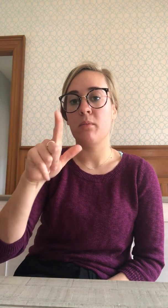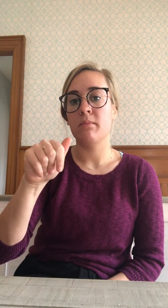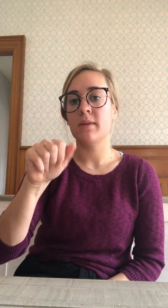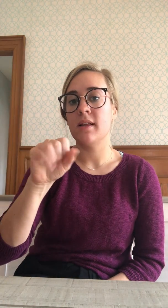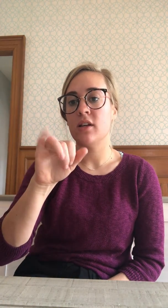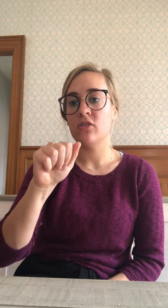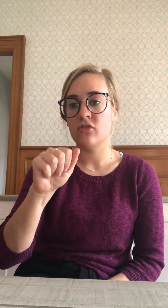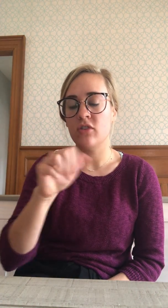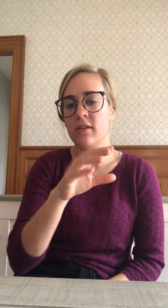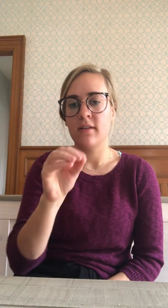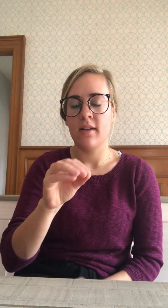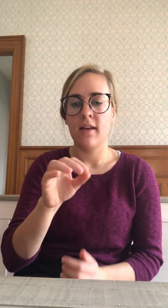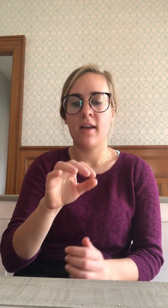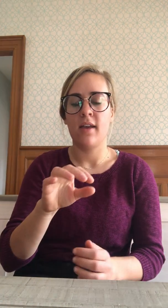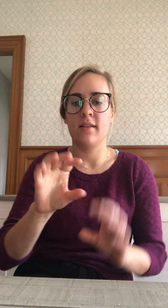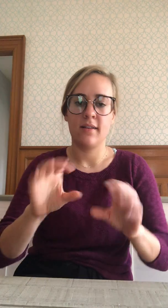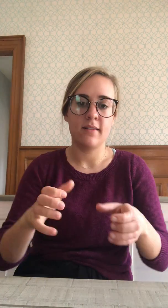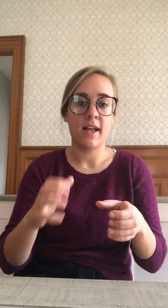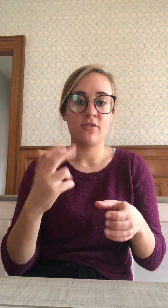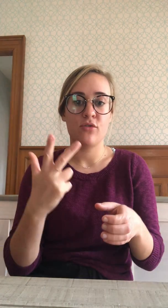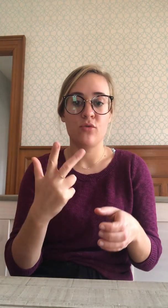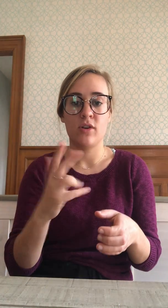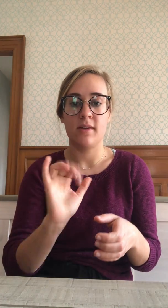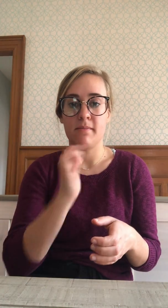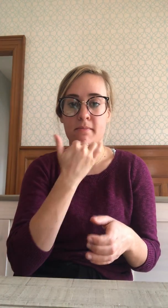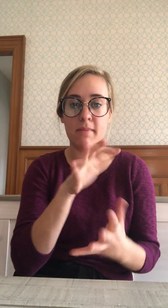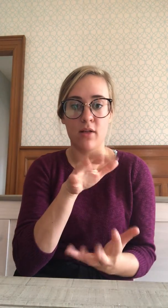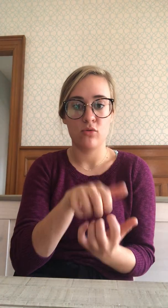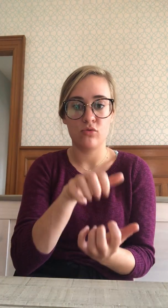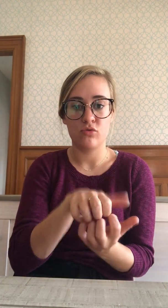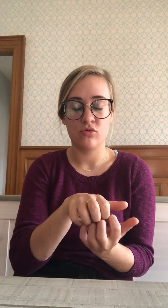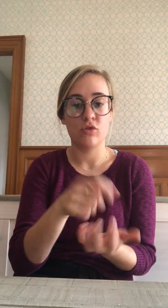3 malocclusion. The treatment for these patients is multiple surgeries.